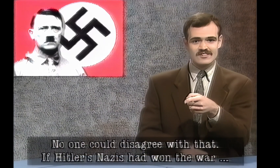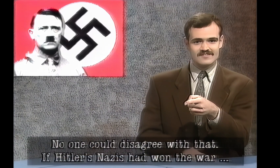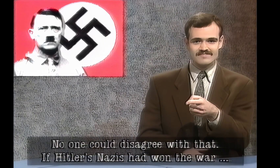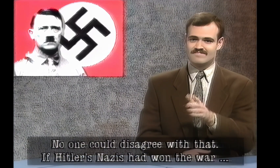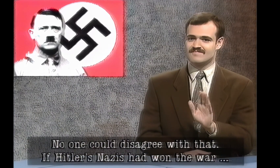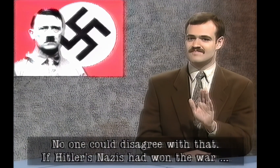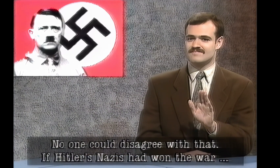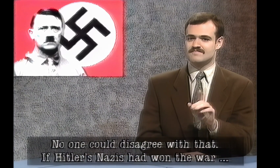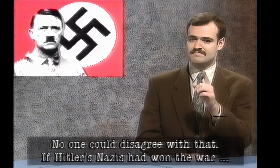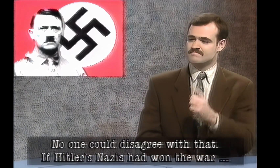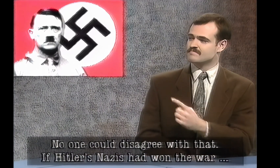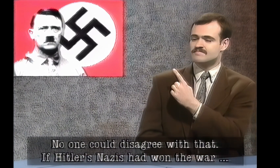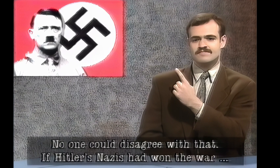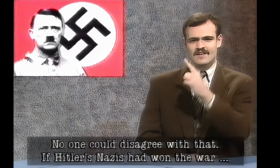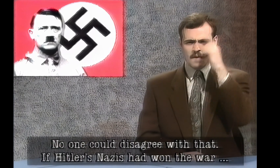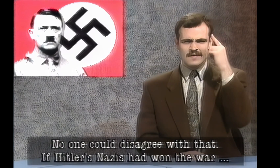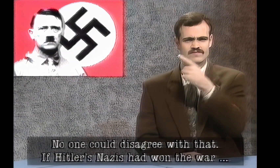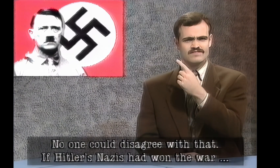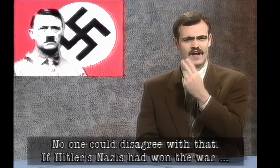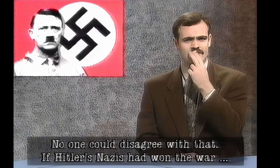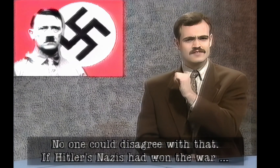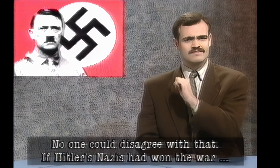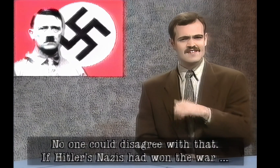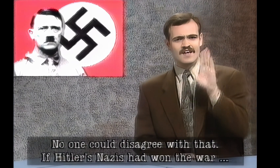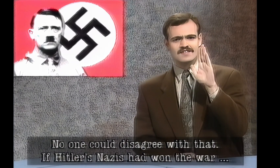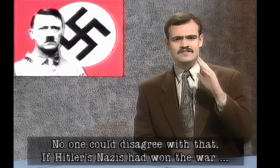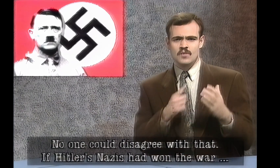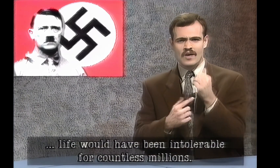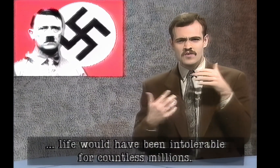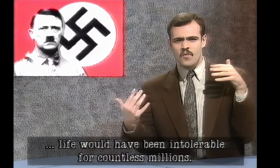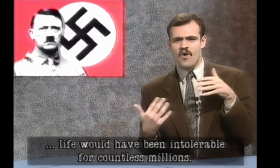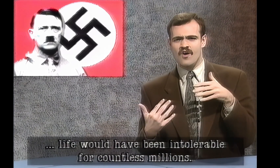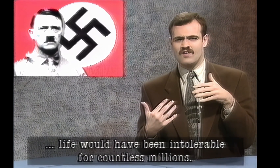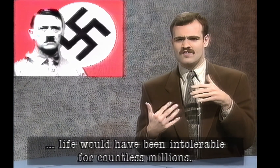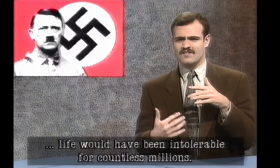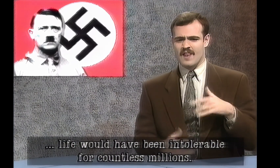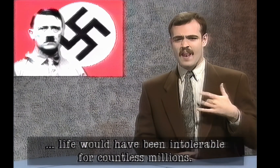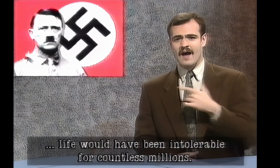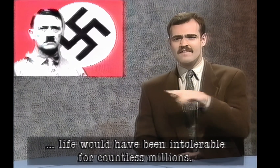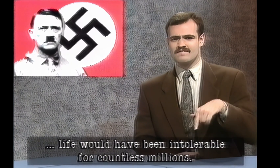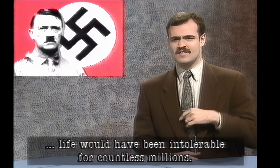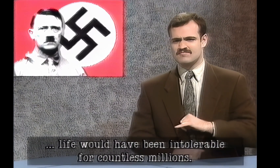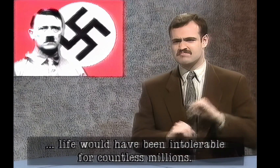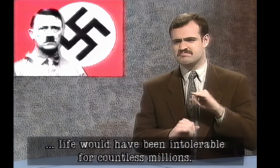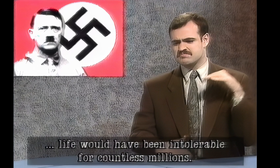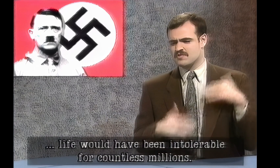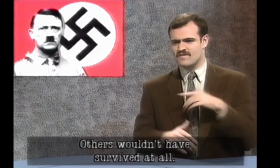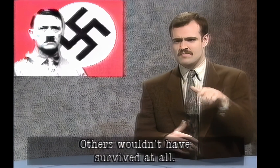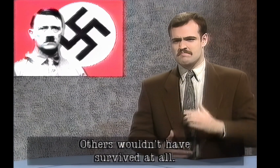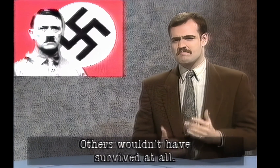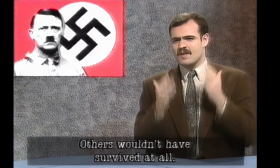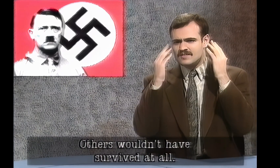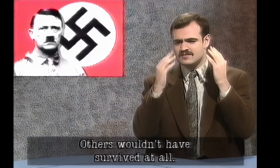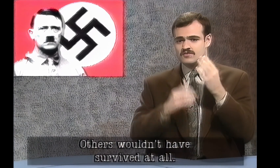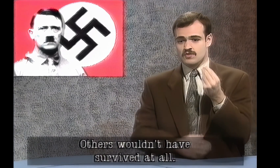No one could disagree with that. If Hitler's Nazis had won the war, life would have been intolerable for countless millions. Others